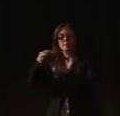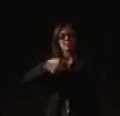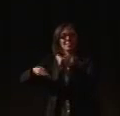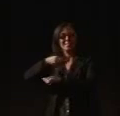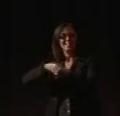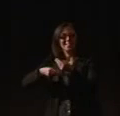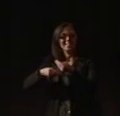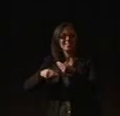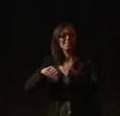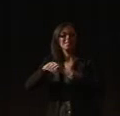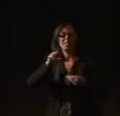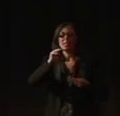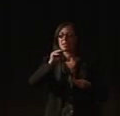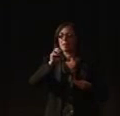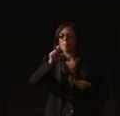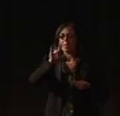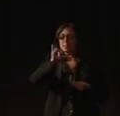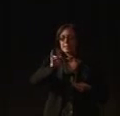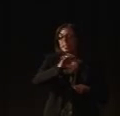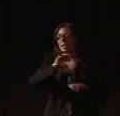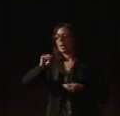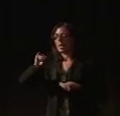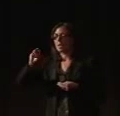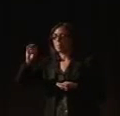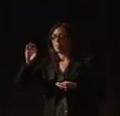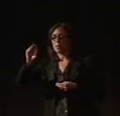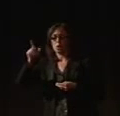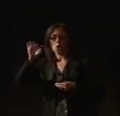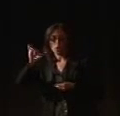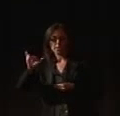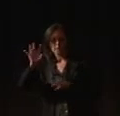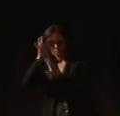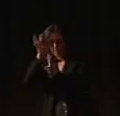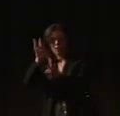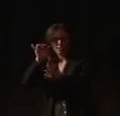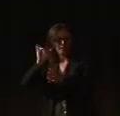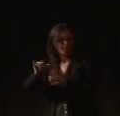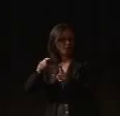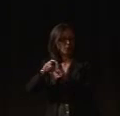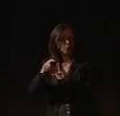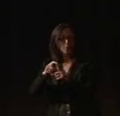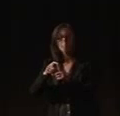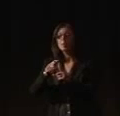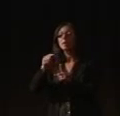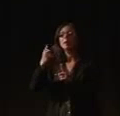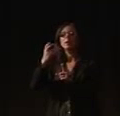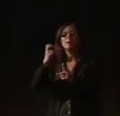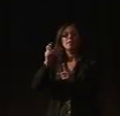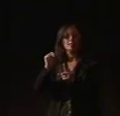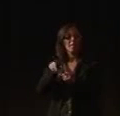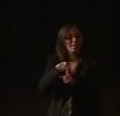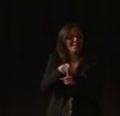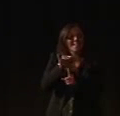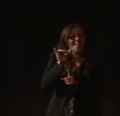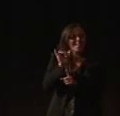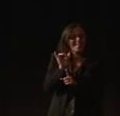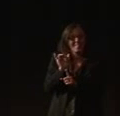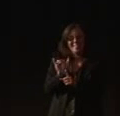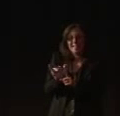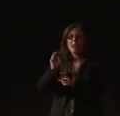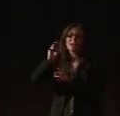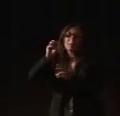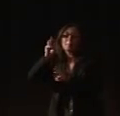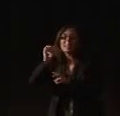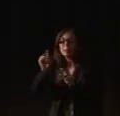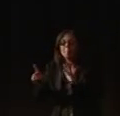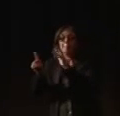John McCarthy. And then the infective meme came back around 85